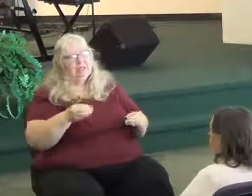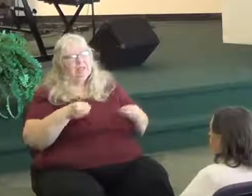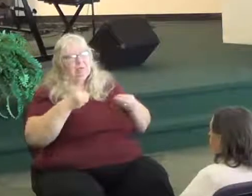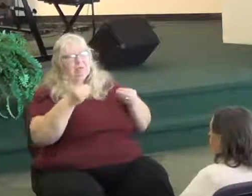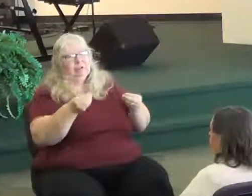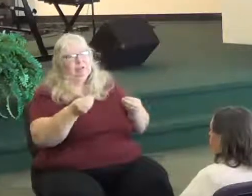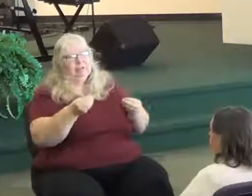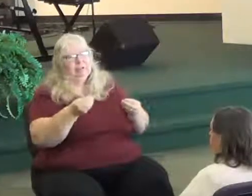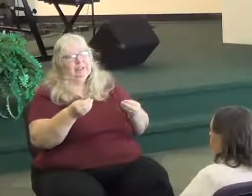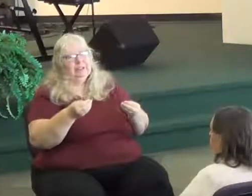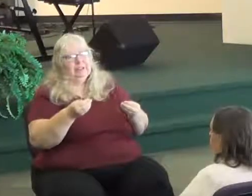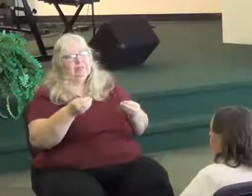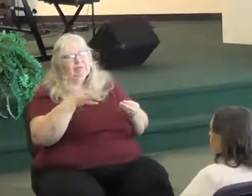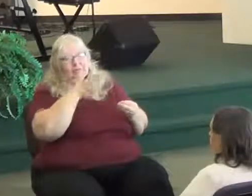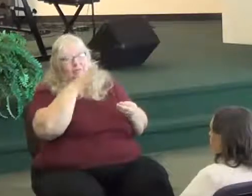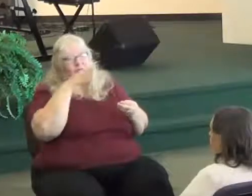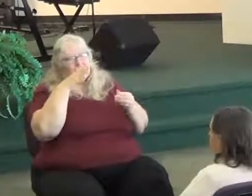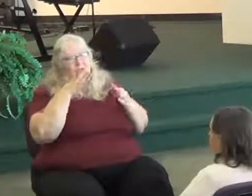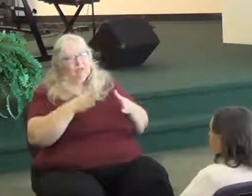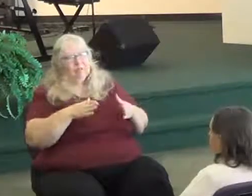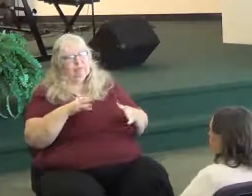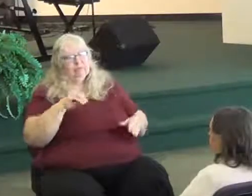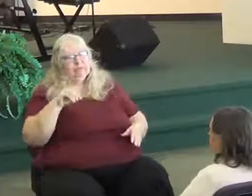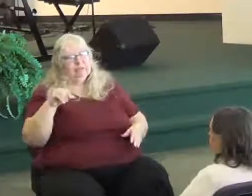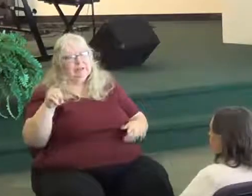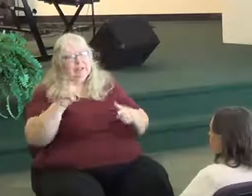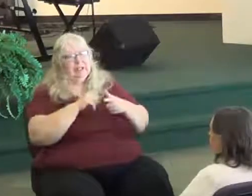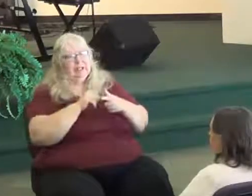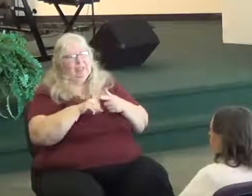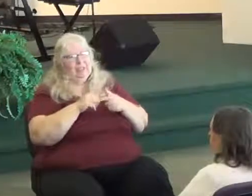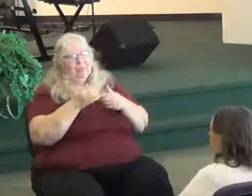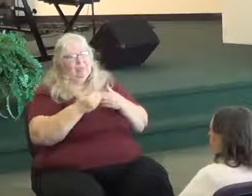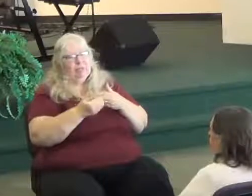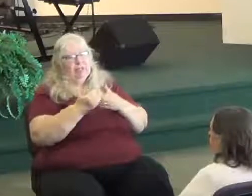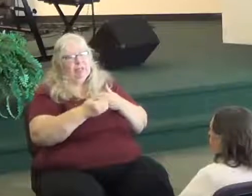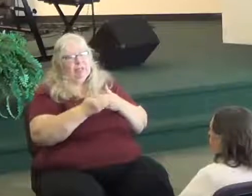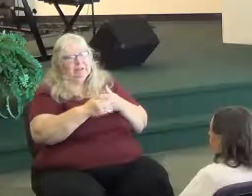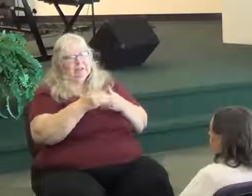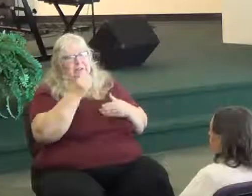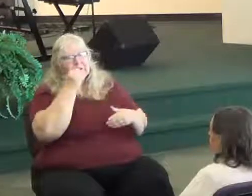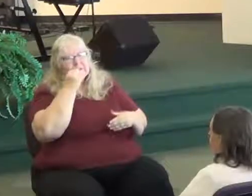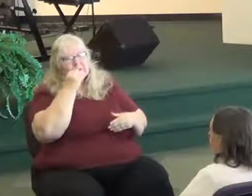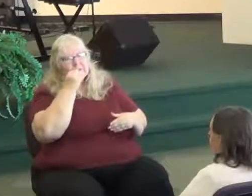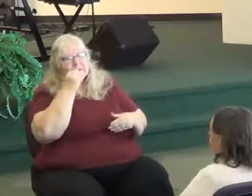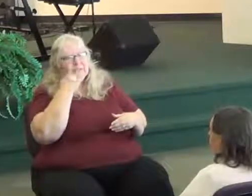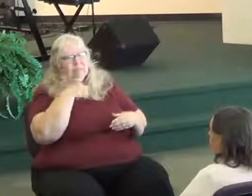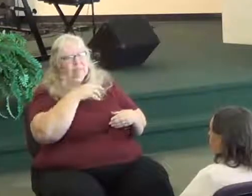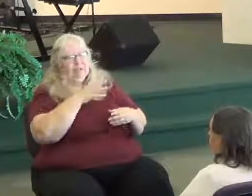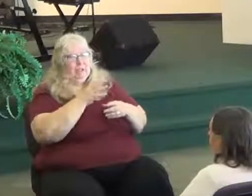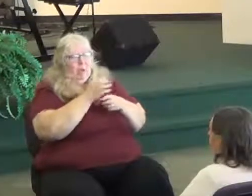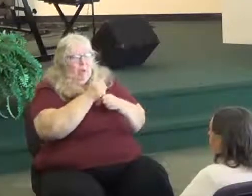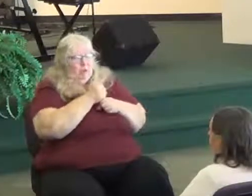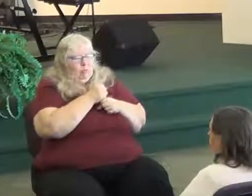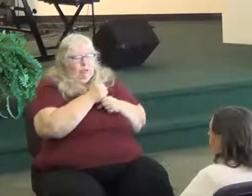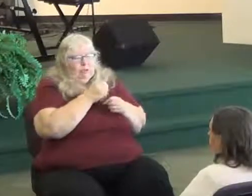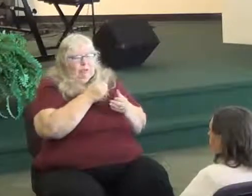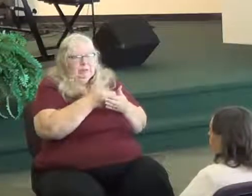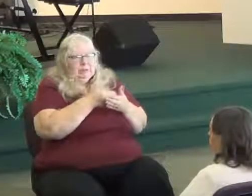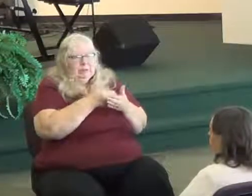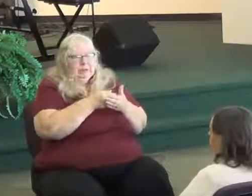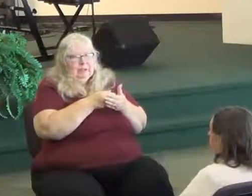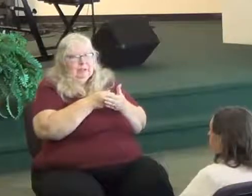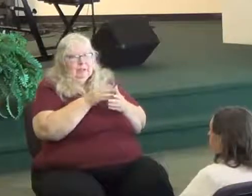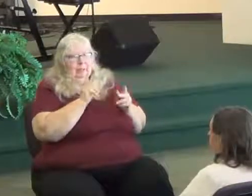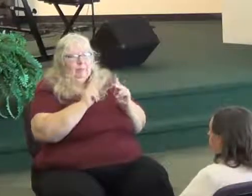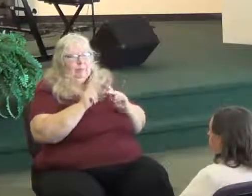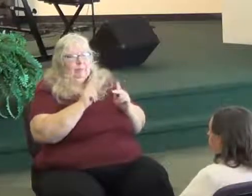seed for the farmer and then bread to eat. And you know what? We hang on to the money we get. You don't know how many people come